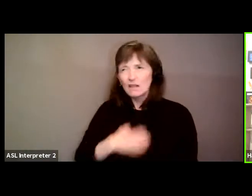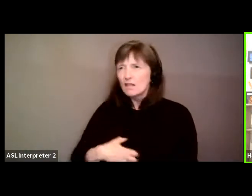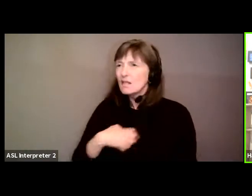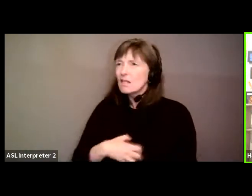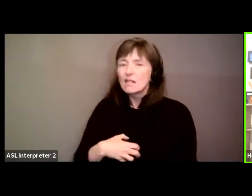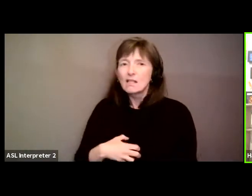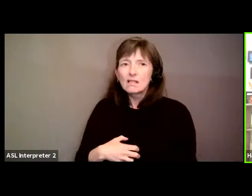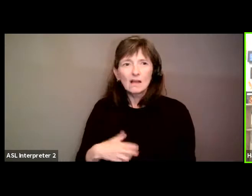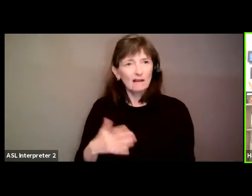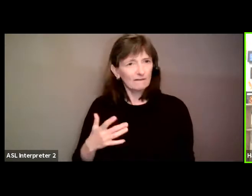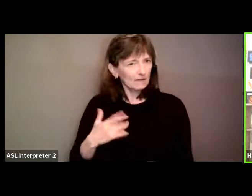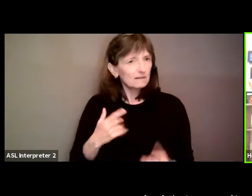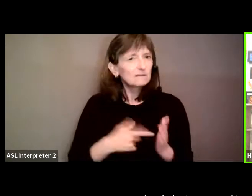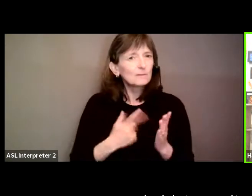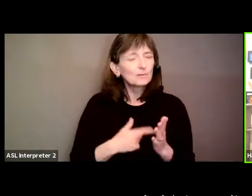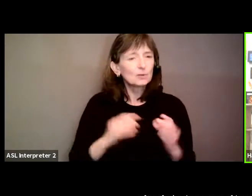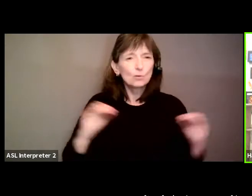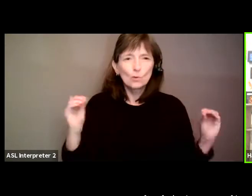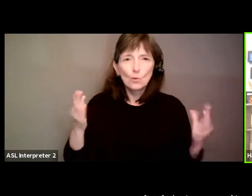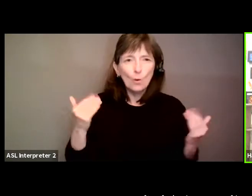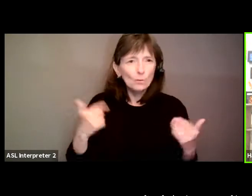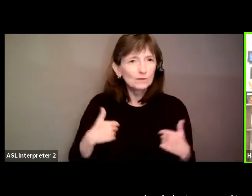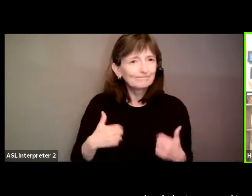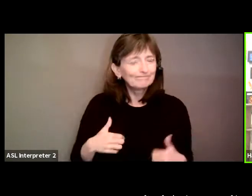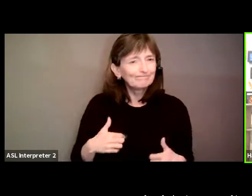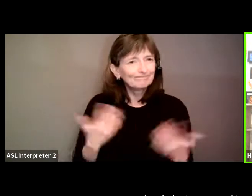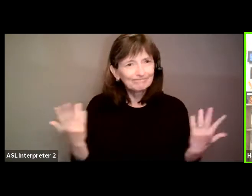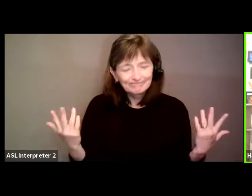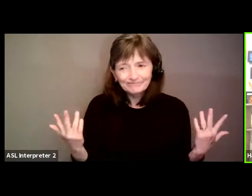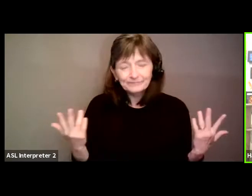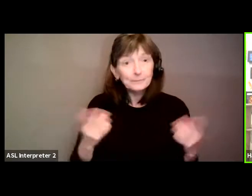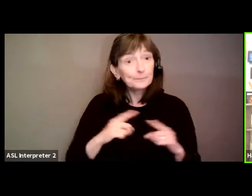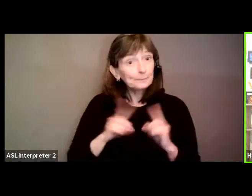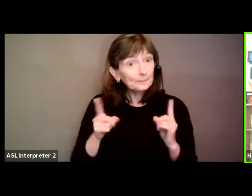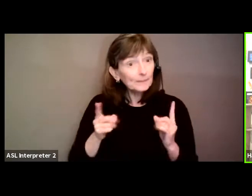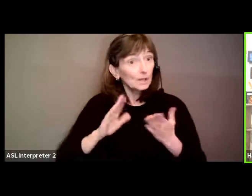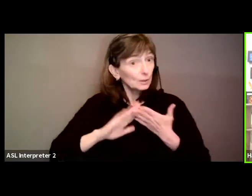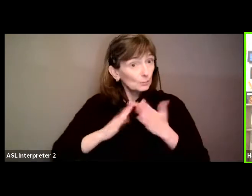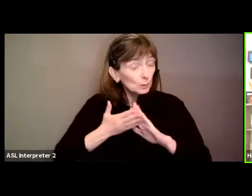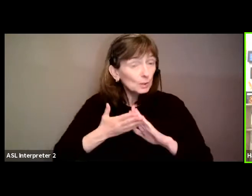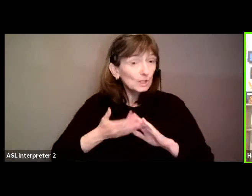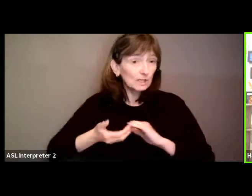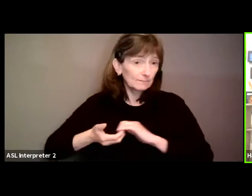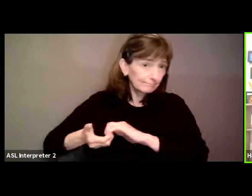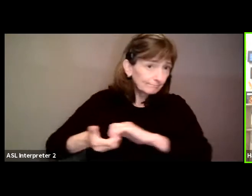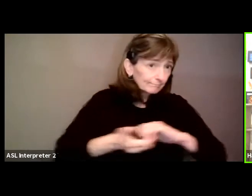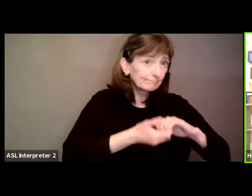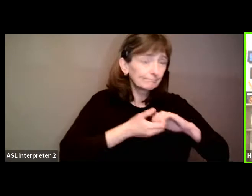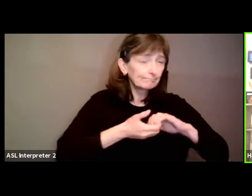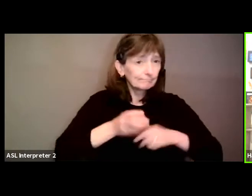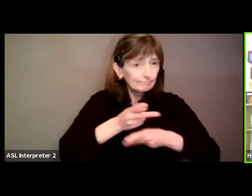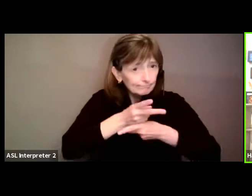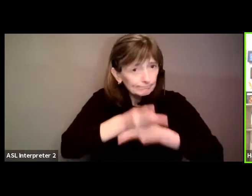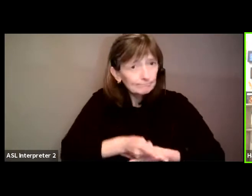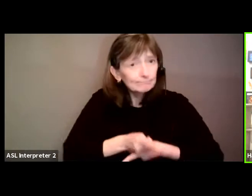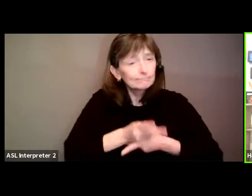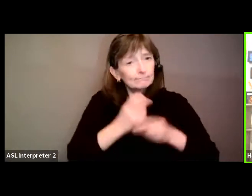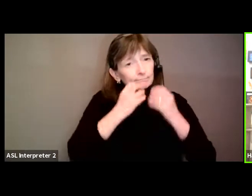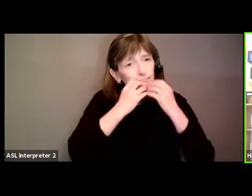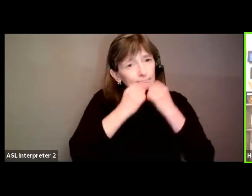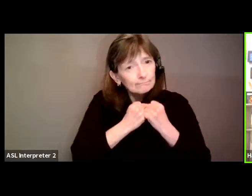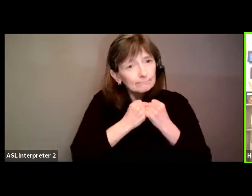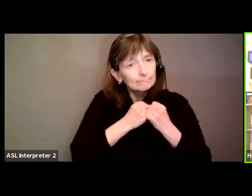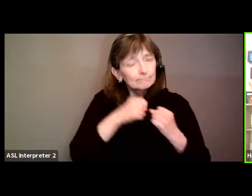these things, but I try to remember that community building and care and kindness are truly the greatest acts